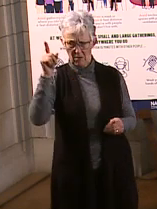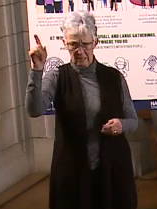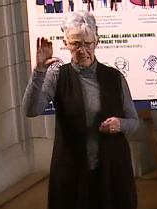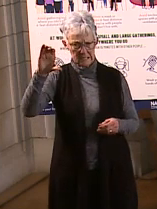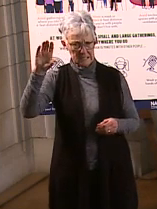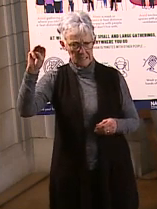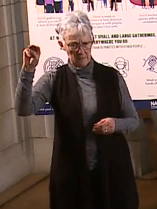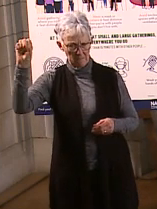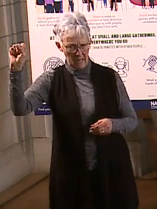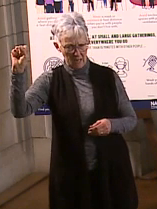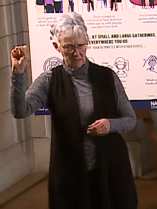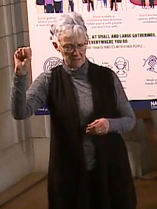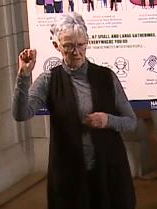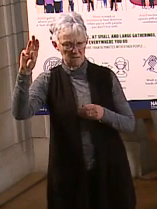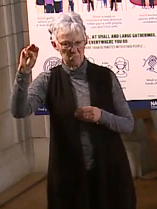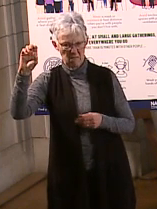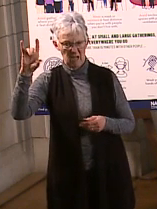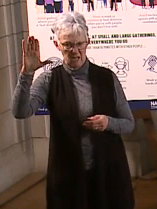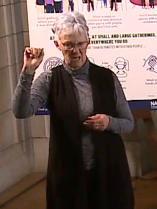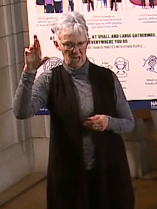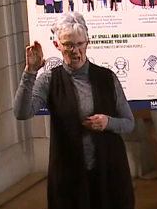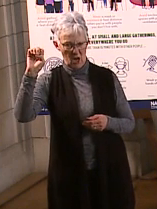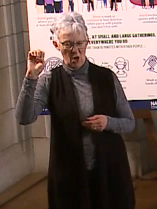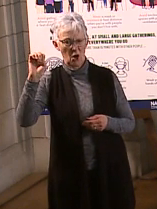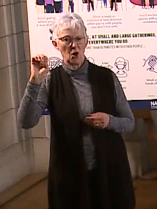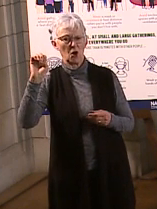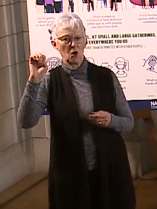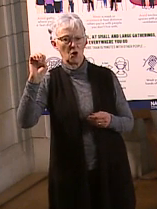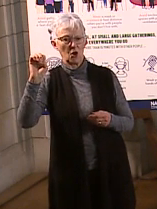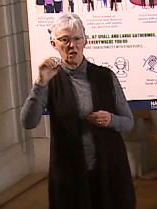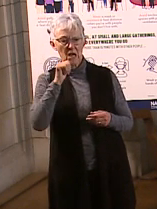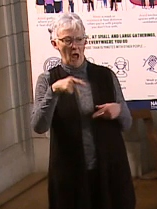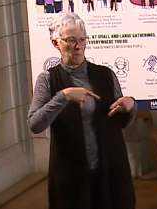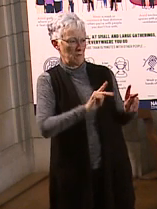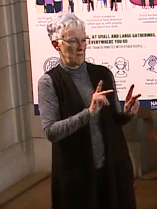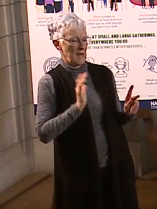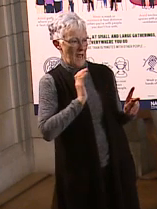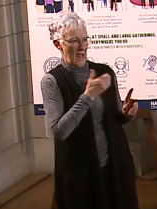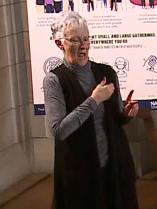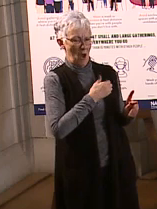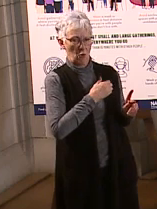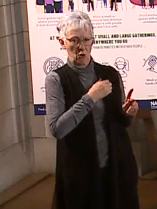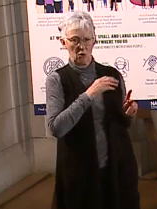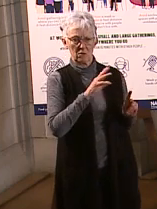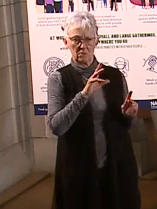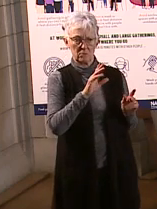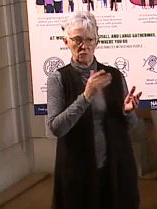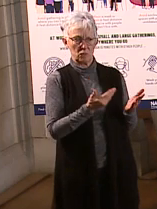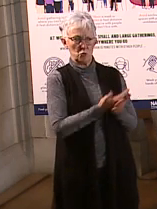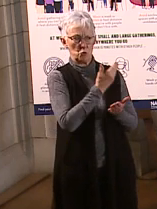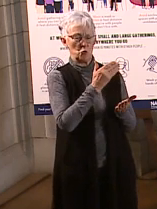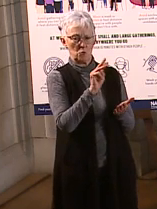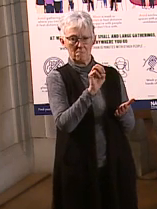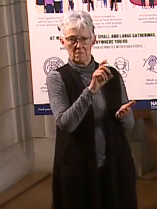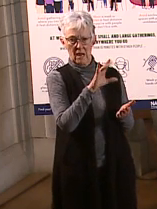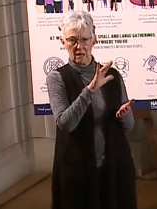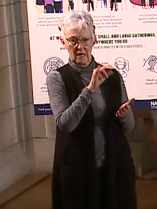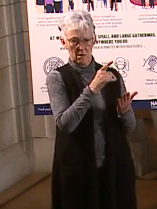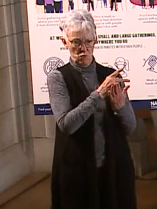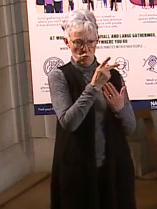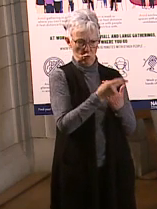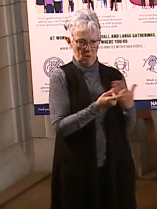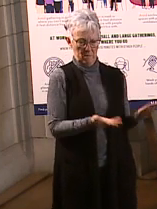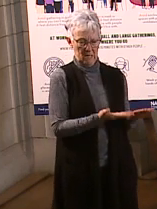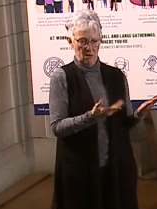the community engagement and so forth, the work activities and other activities for Medicaid expansion patients to get the full benefits? And again, we think we've got a